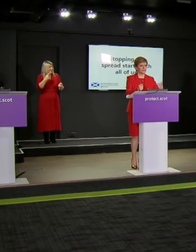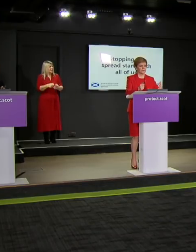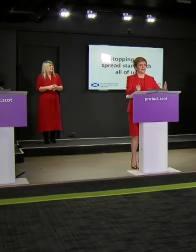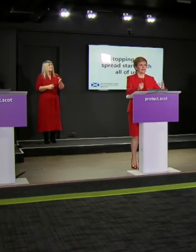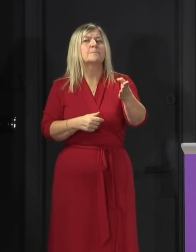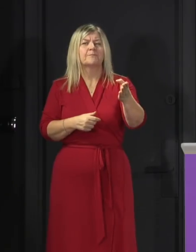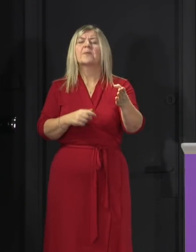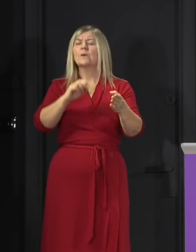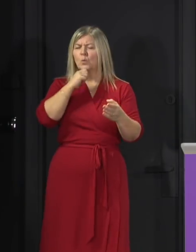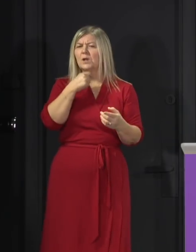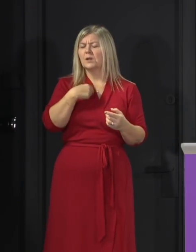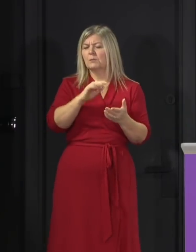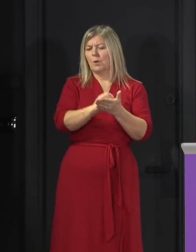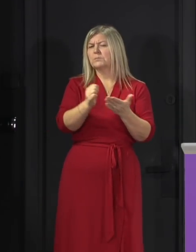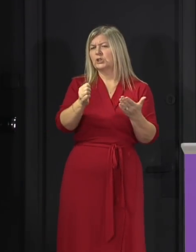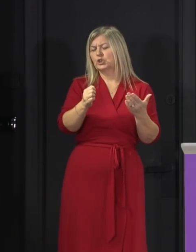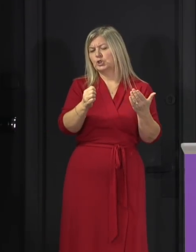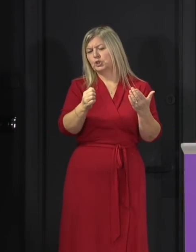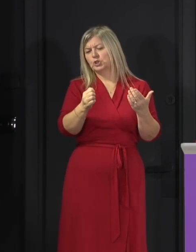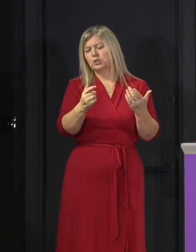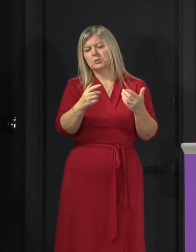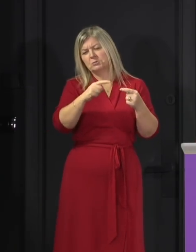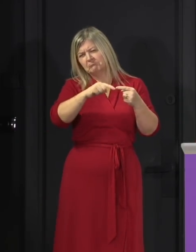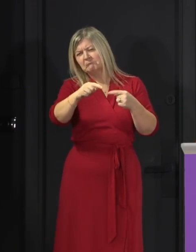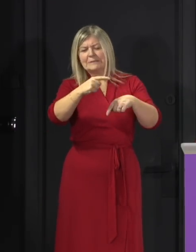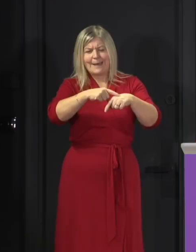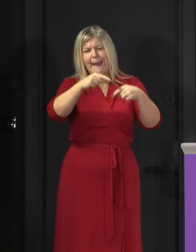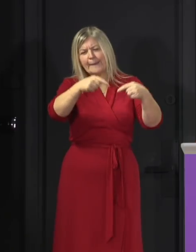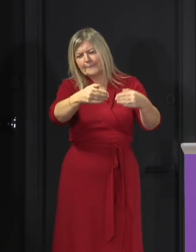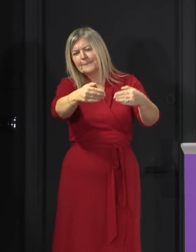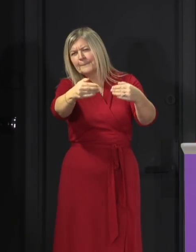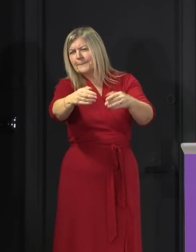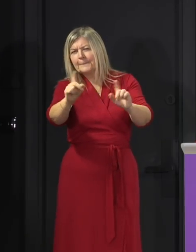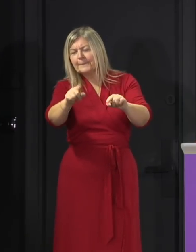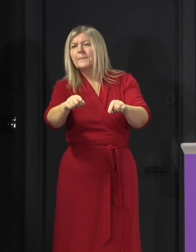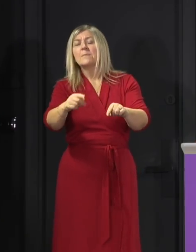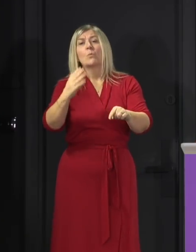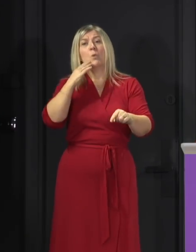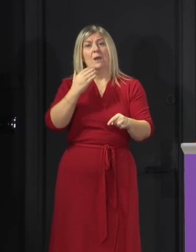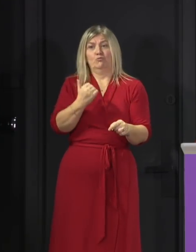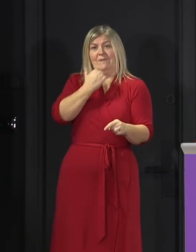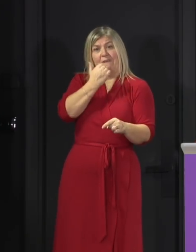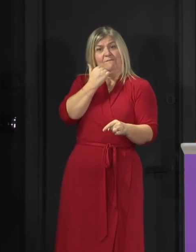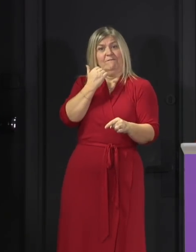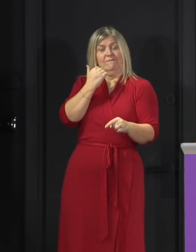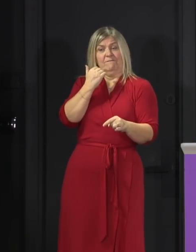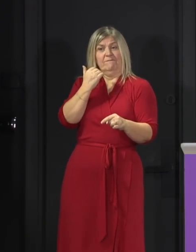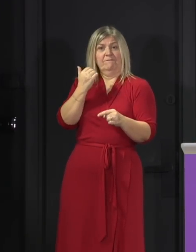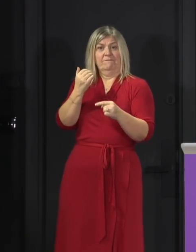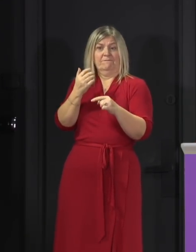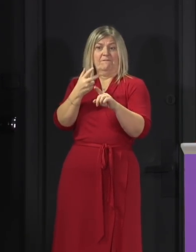timeline, or the best estimate of a timeline, as soon as we've got greater clarity about supplies of the vaccine. You know, it would be impossible to do that right now